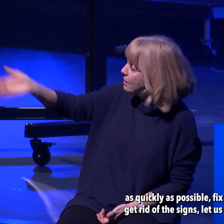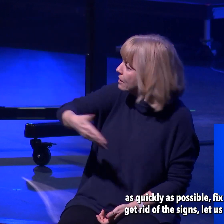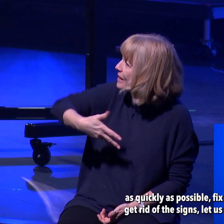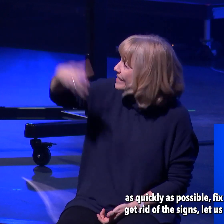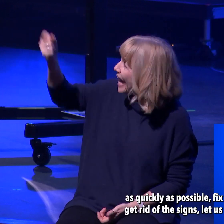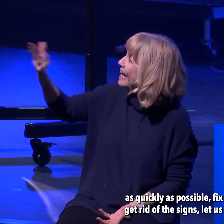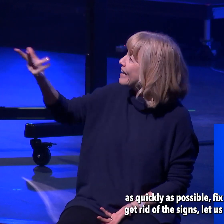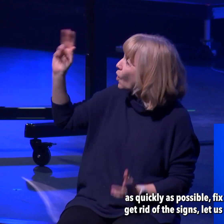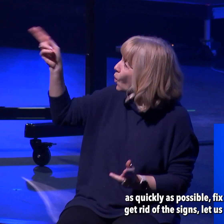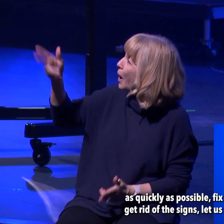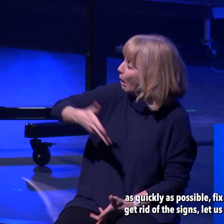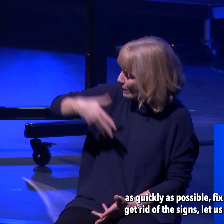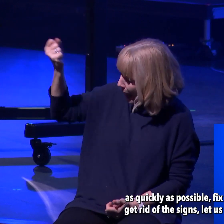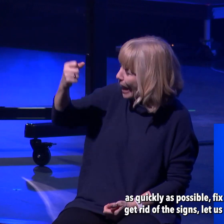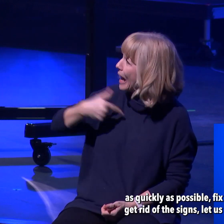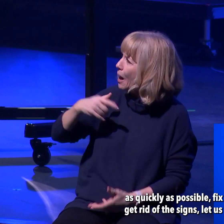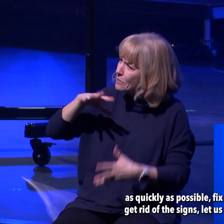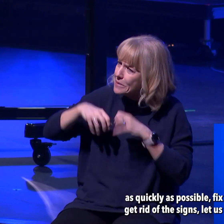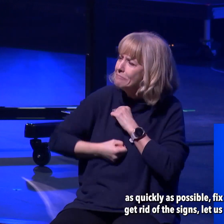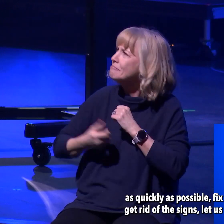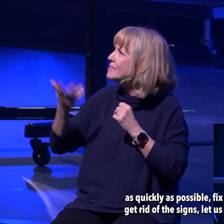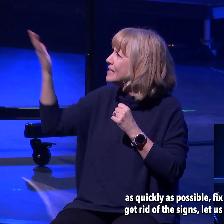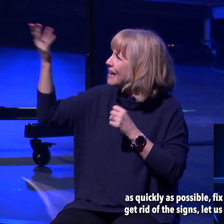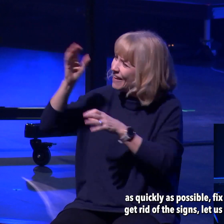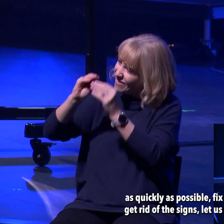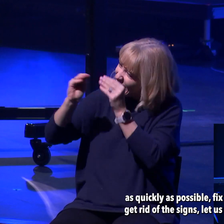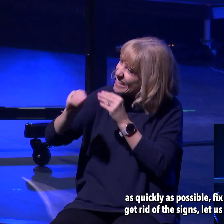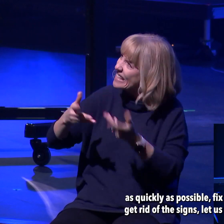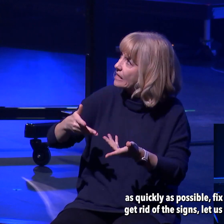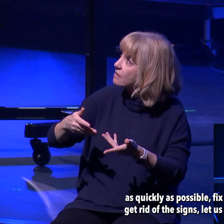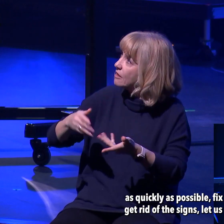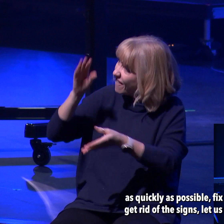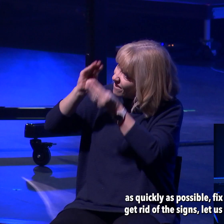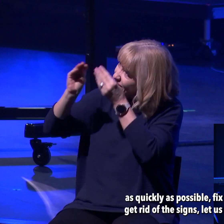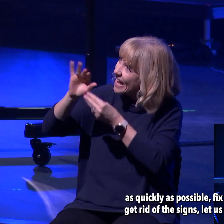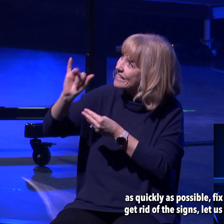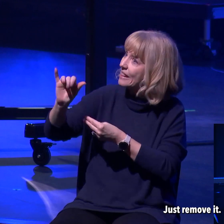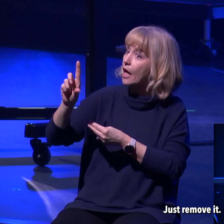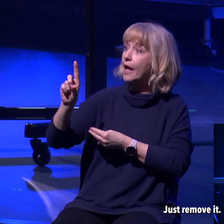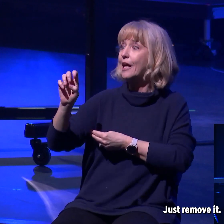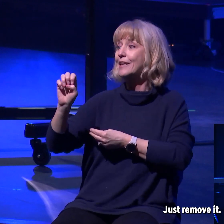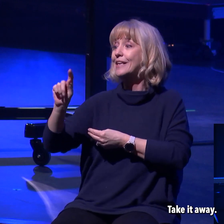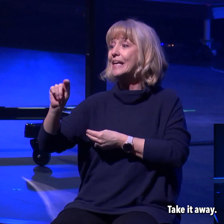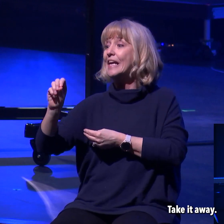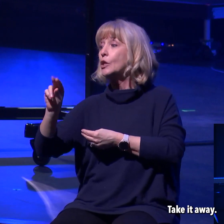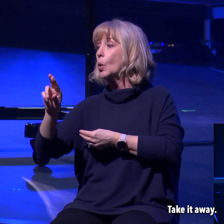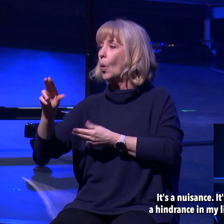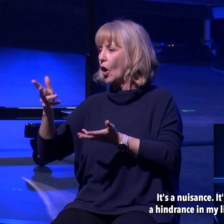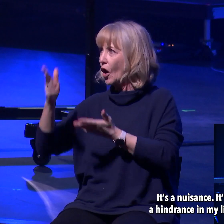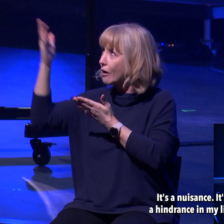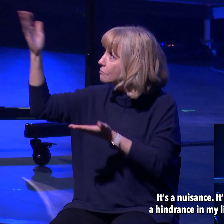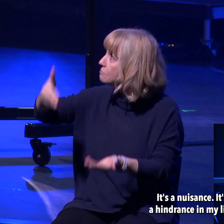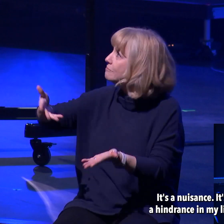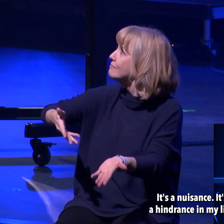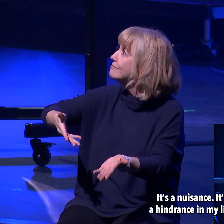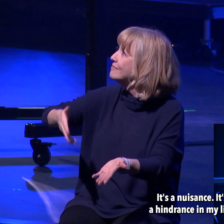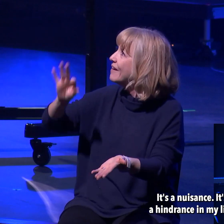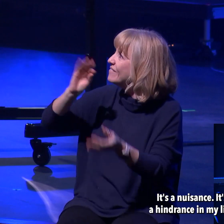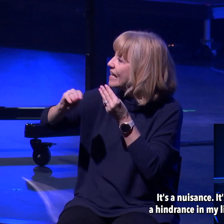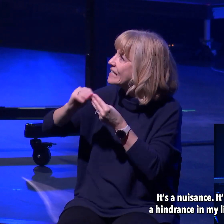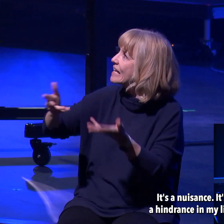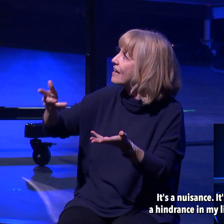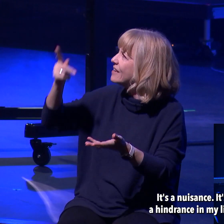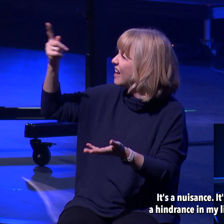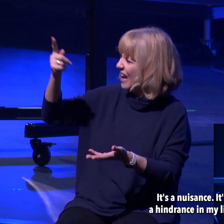quickly as possible? Fix the road, get rid of the signs. Let us move on. Just remove it, take it away. It's a nuisance. It's